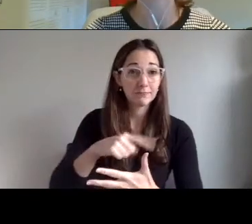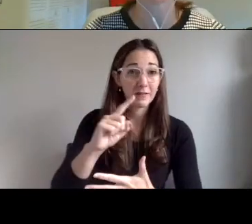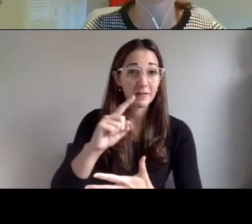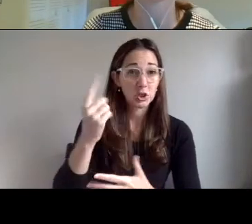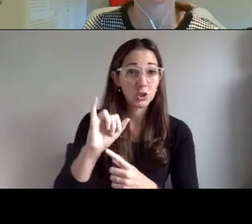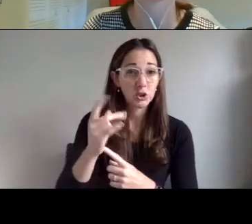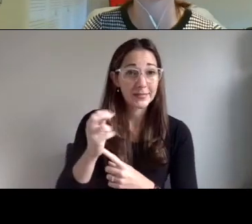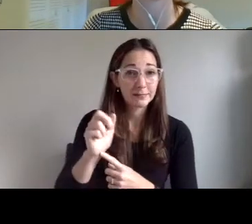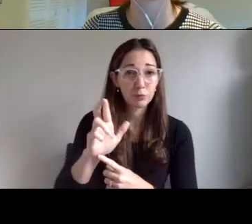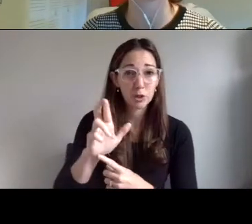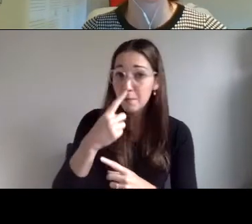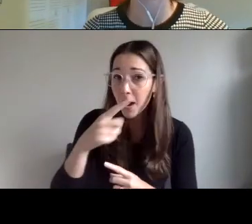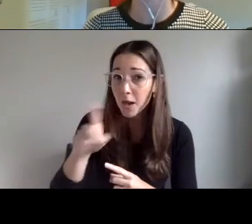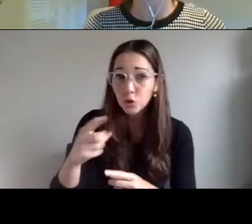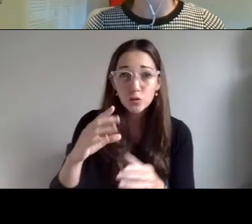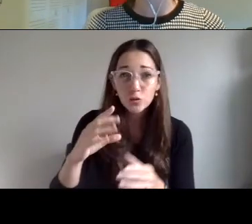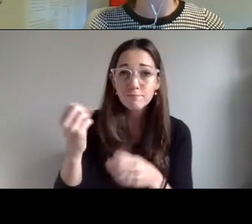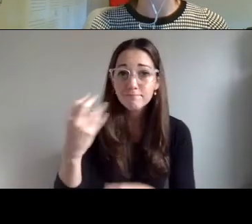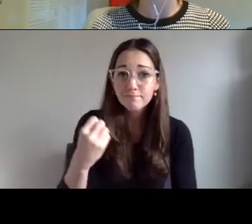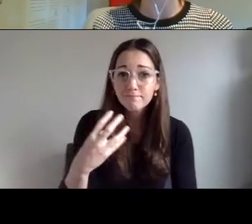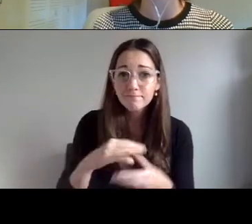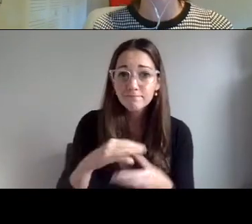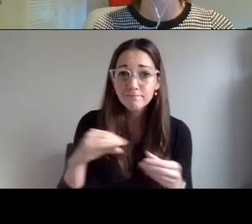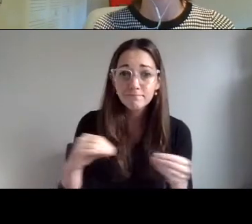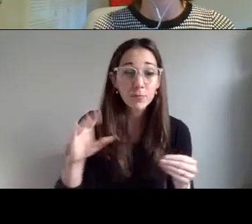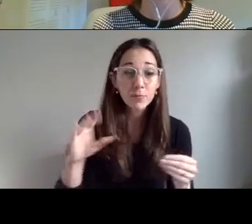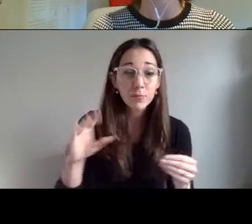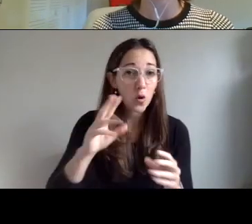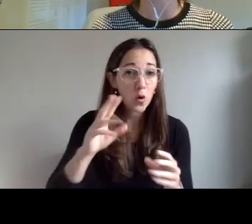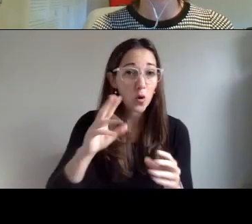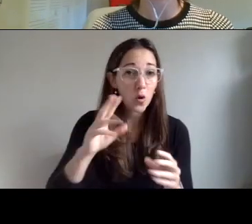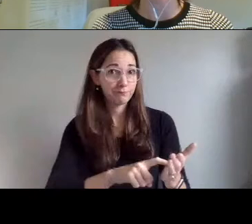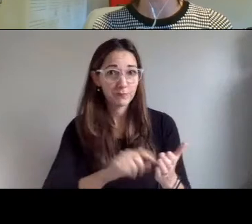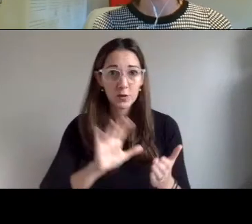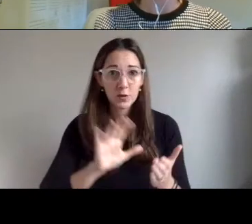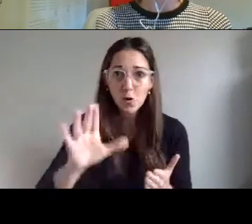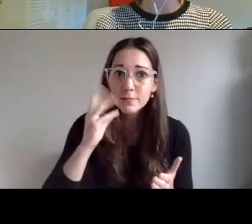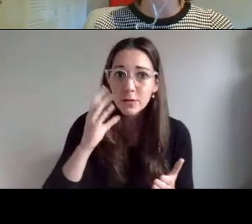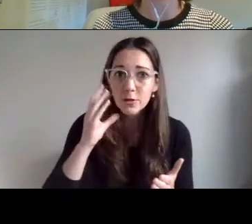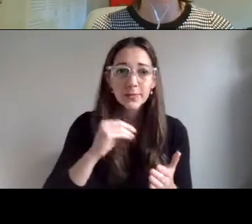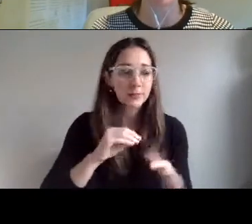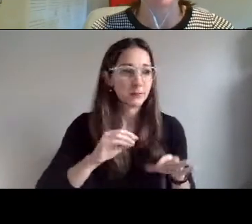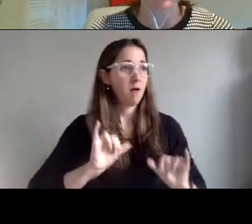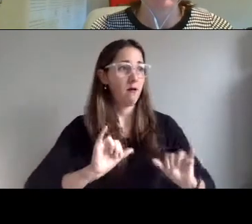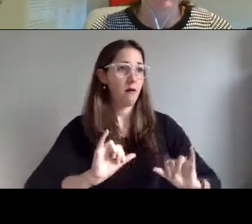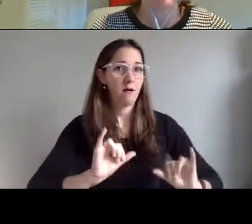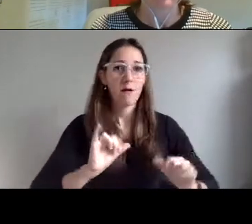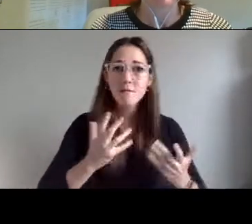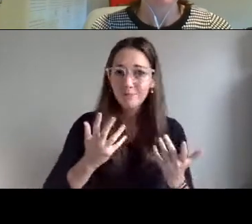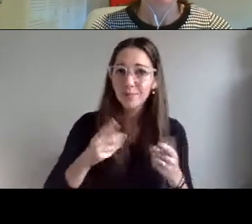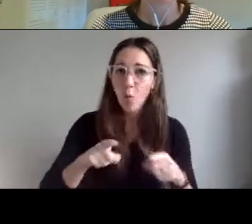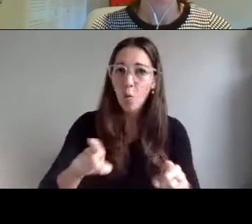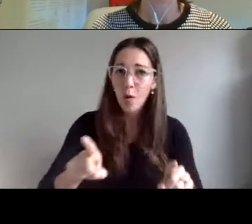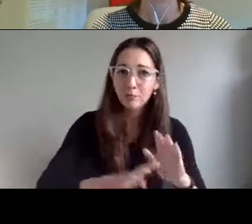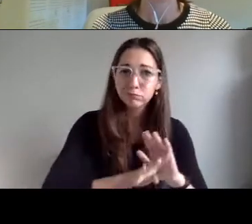and experiences in working directly with persons with disabilities in the design of GraphoGame, we would love to hear from you.